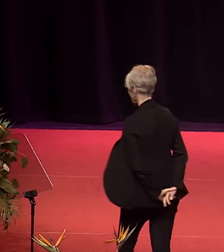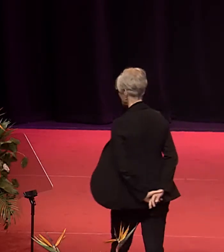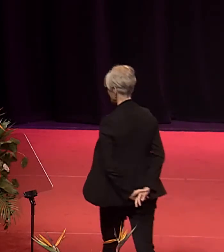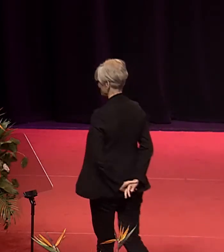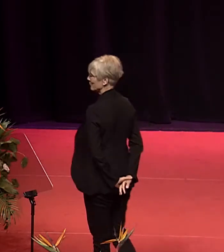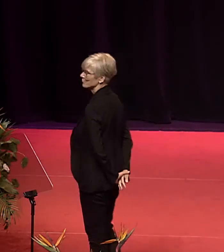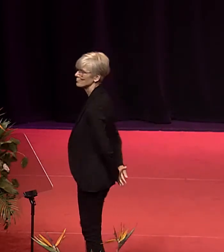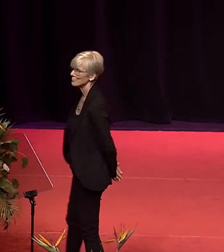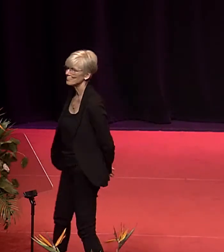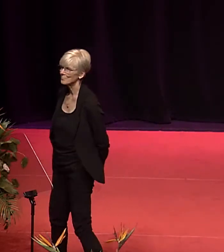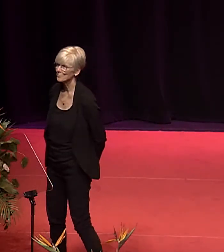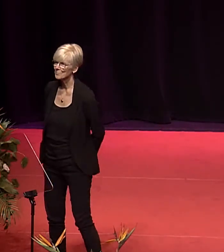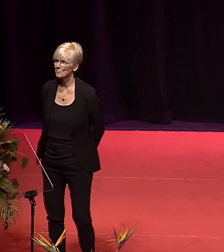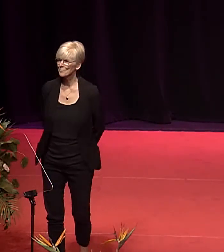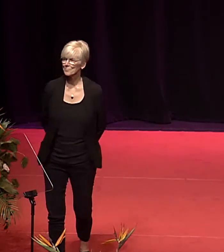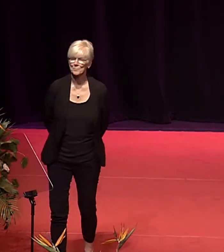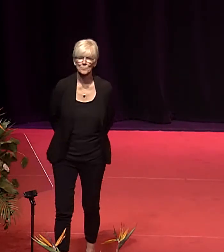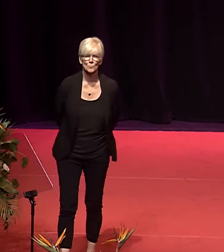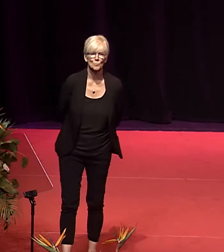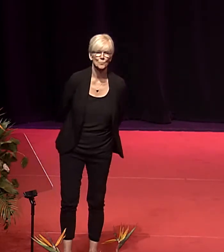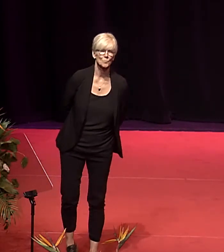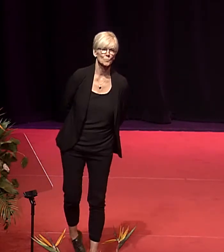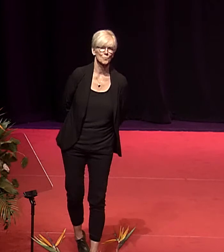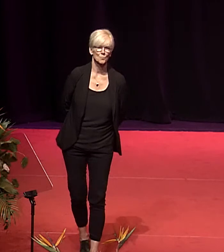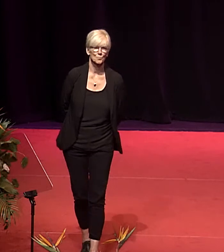Janine, please come to the stage to receive your award.